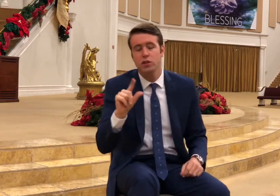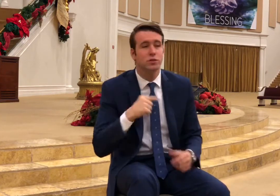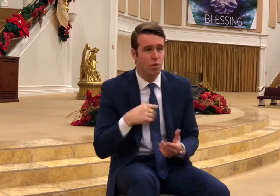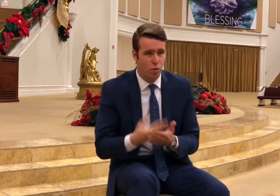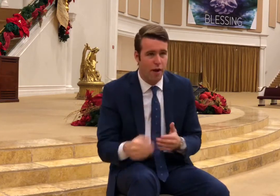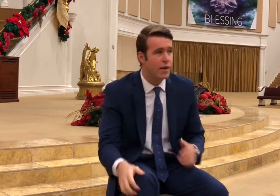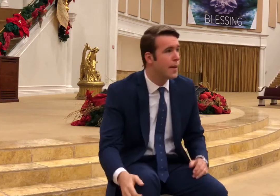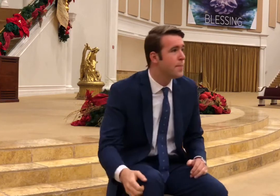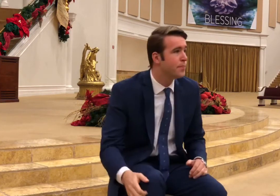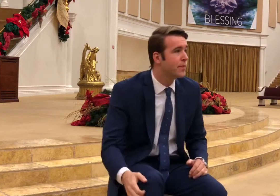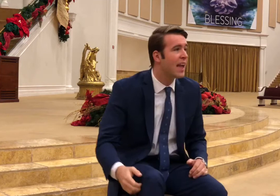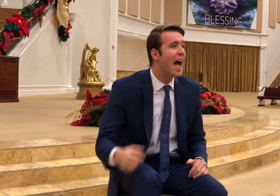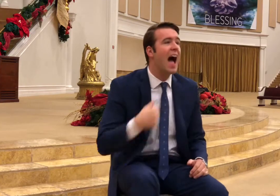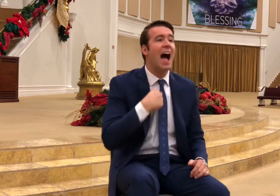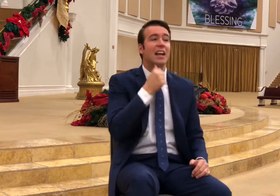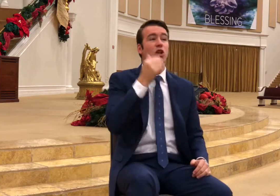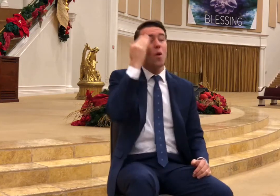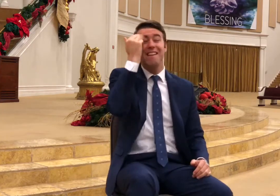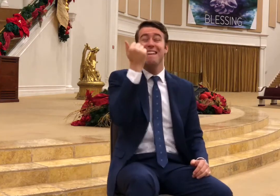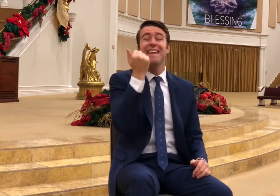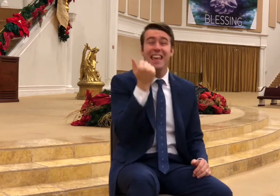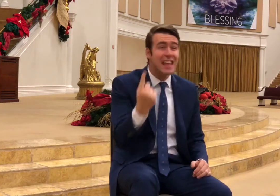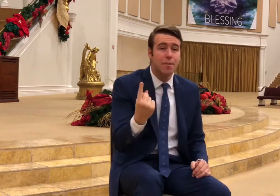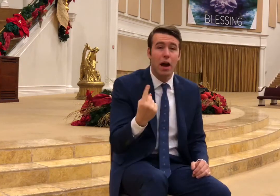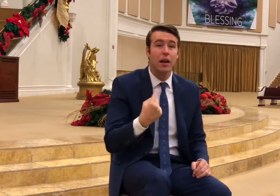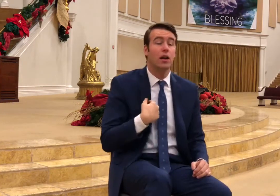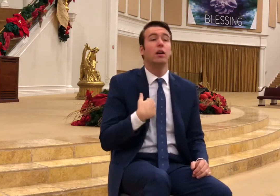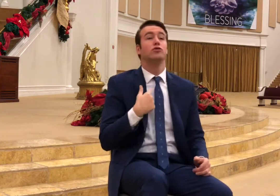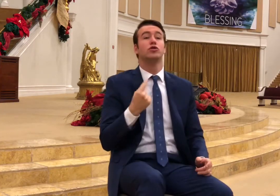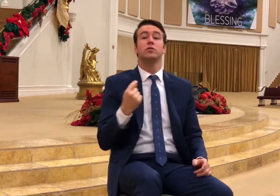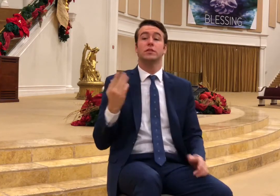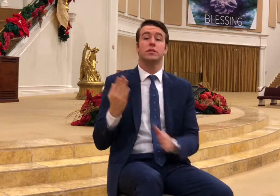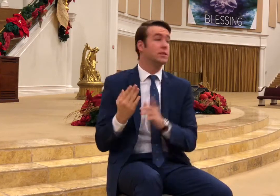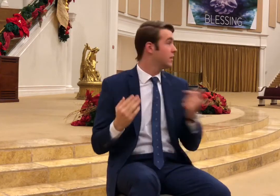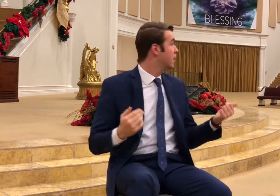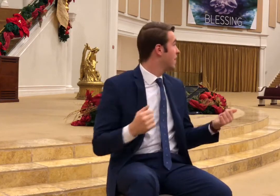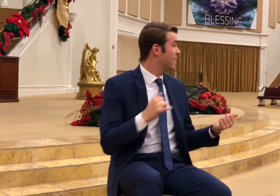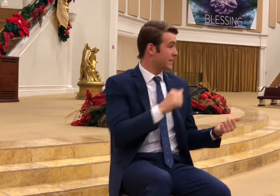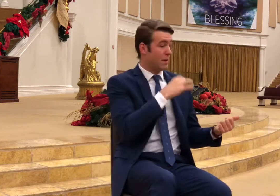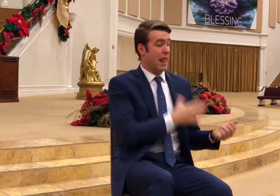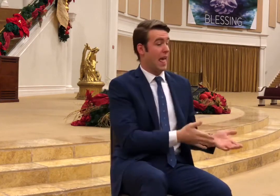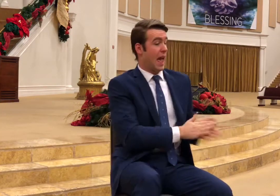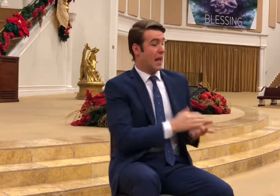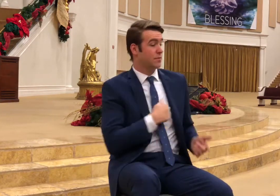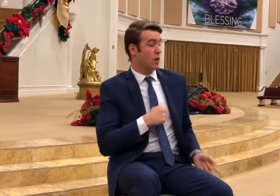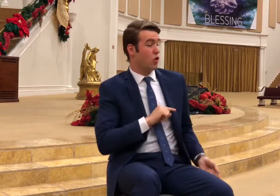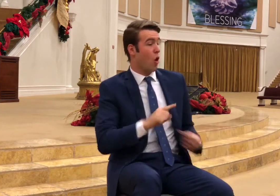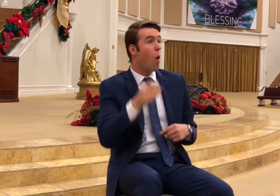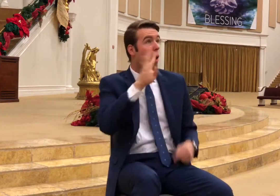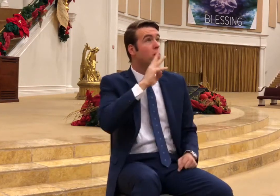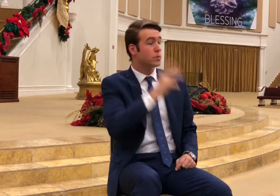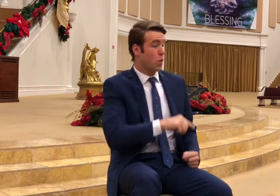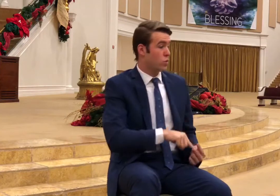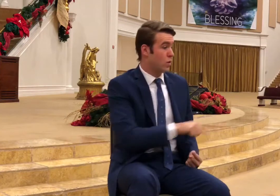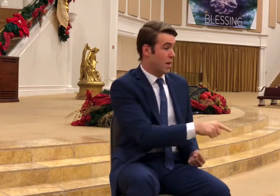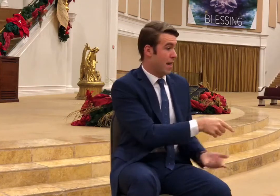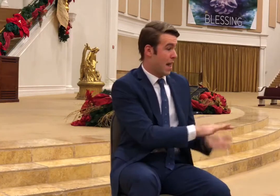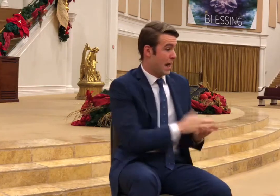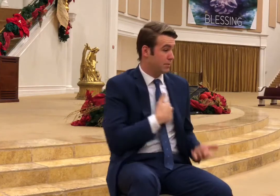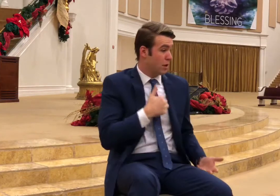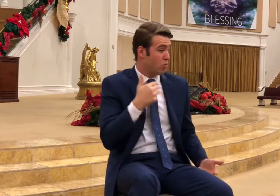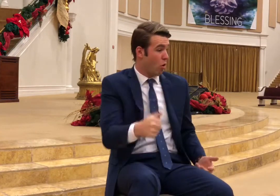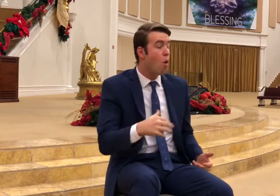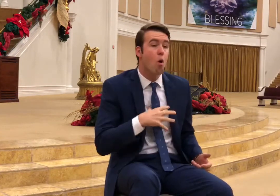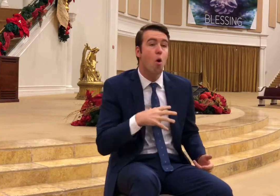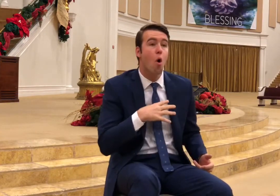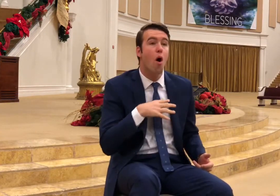know anybody. I had gone simply on the request of this man of God, that God had spoken to him, and they were reaching out, they had watched